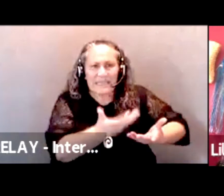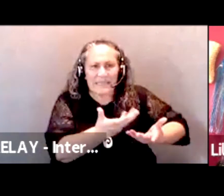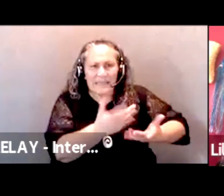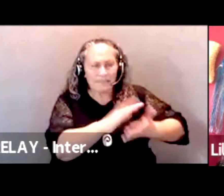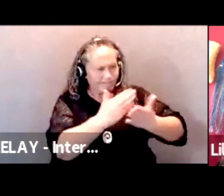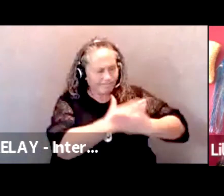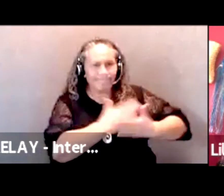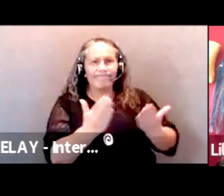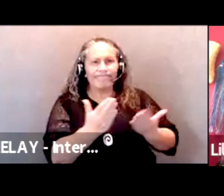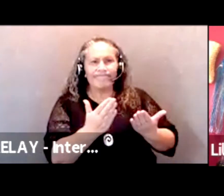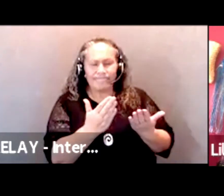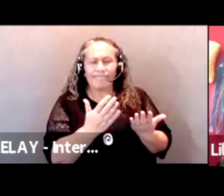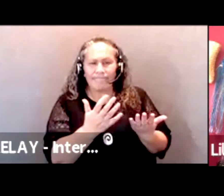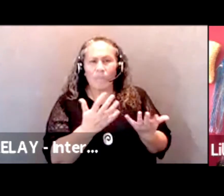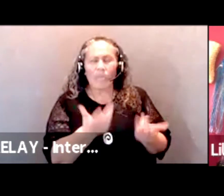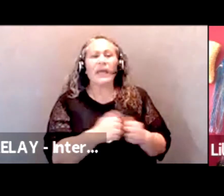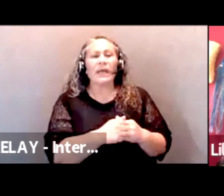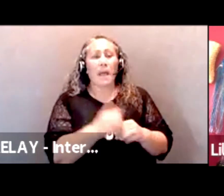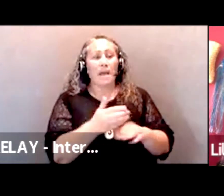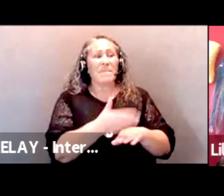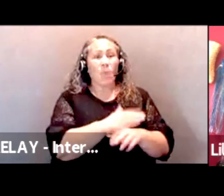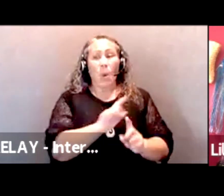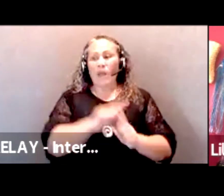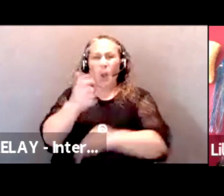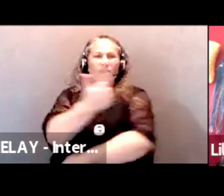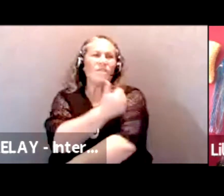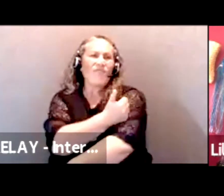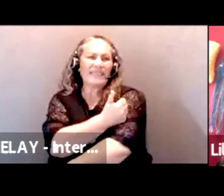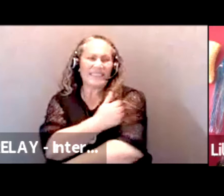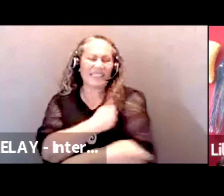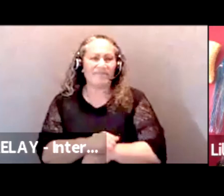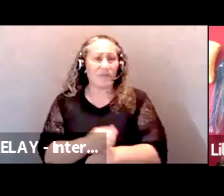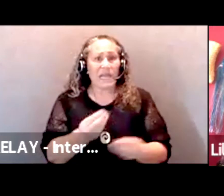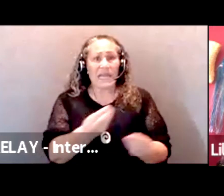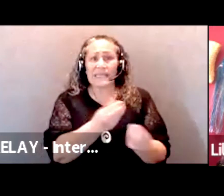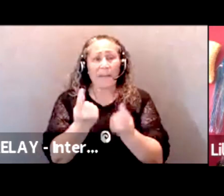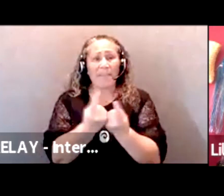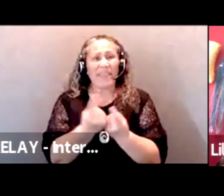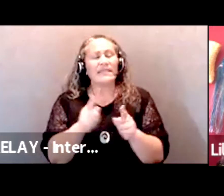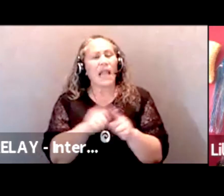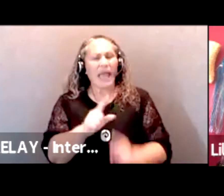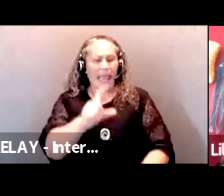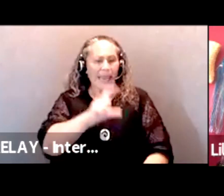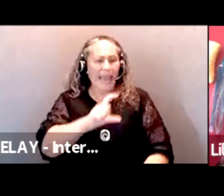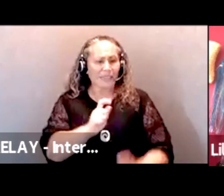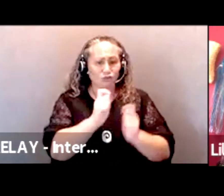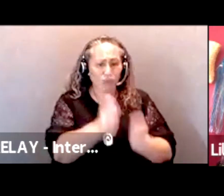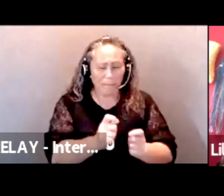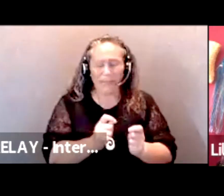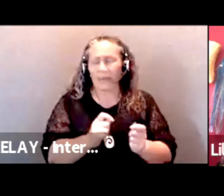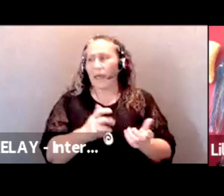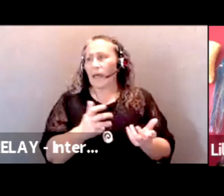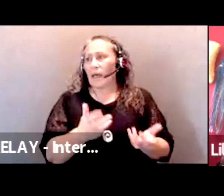health checked through before you go. There are some things like cancer treatment